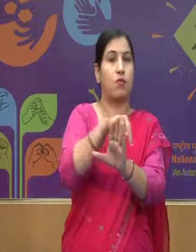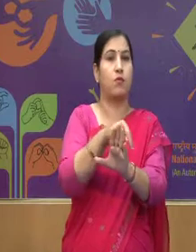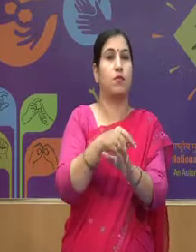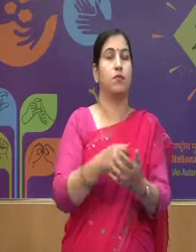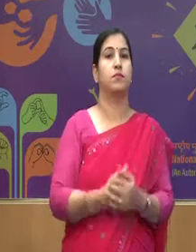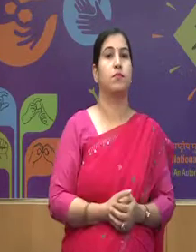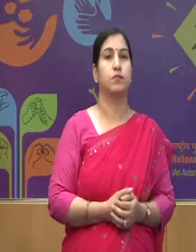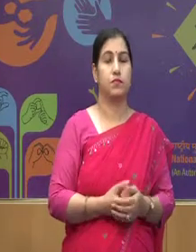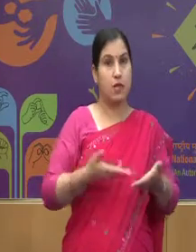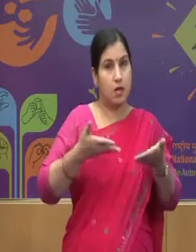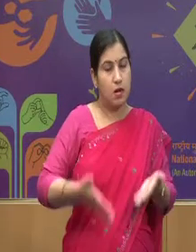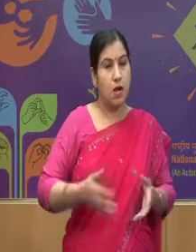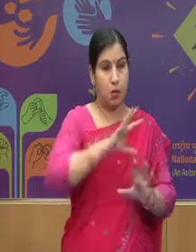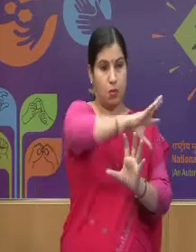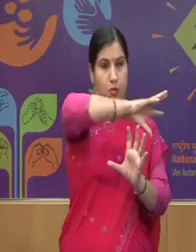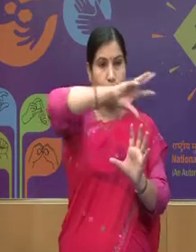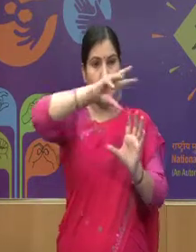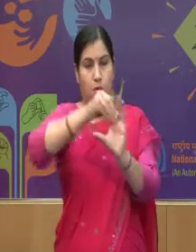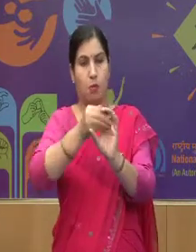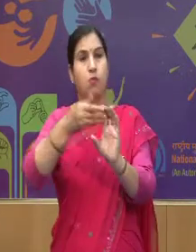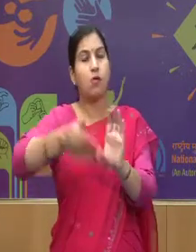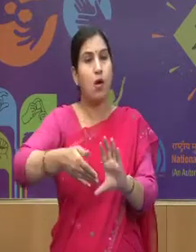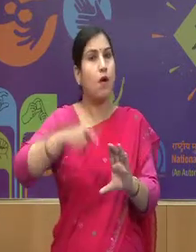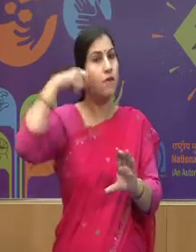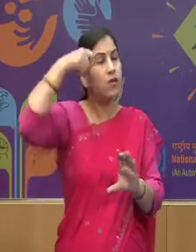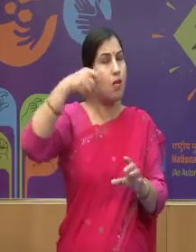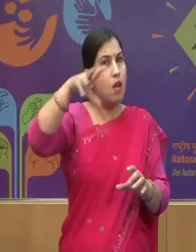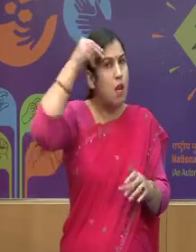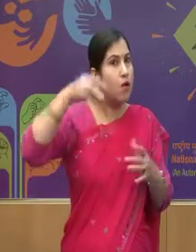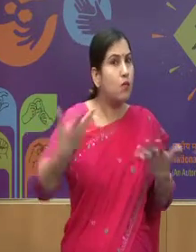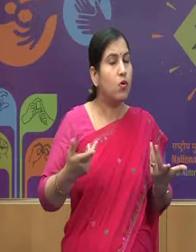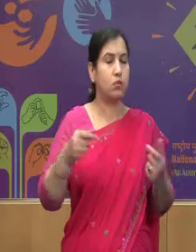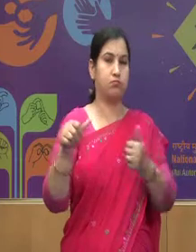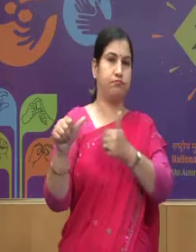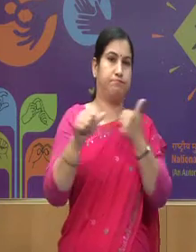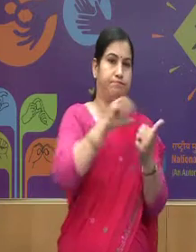Now let us quickly summarize what we have learnt in this lesson.